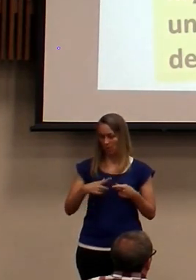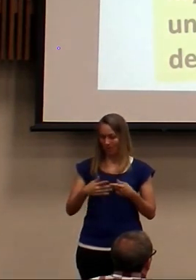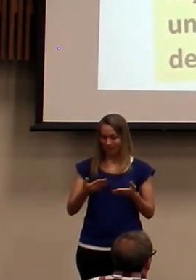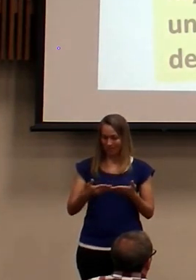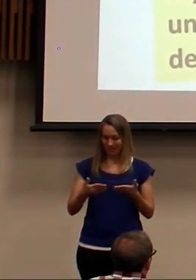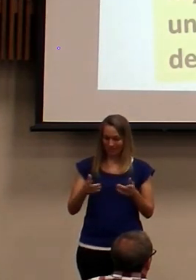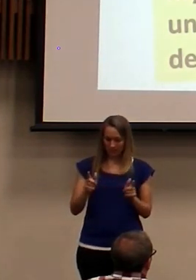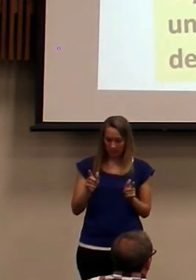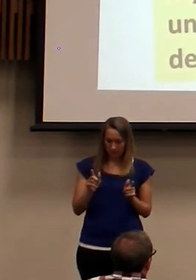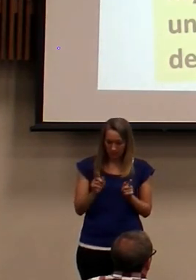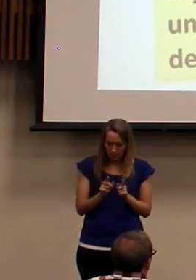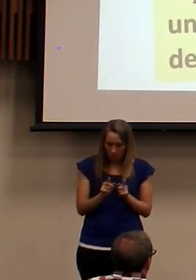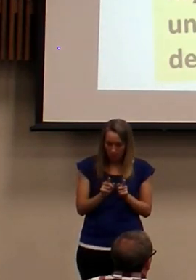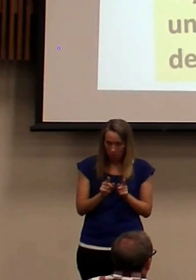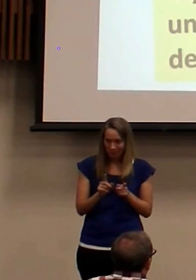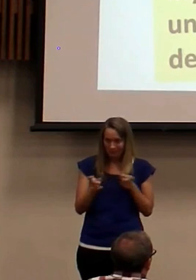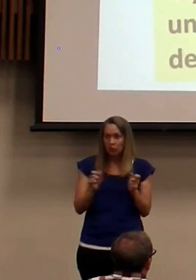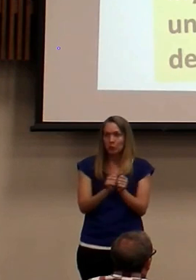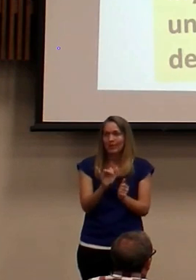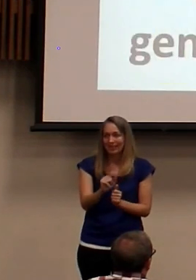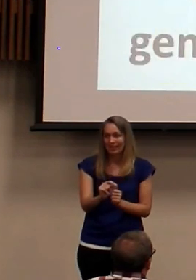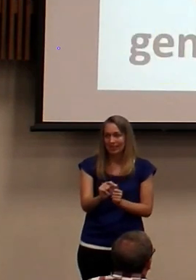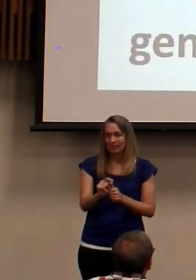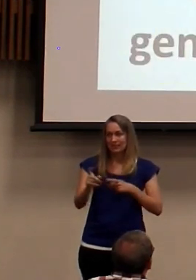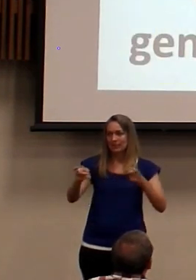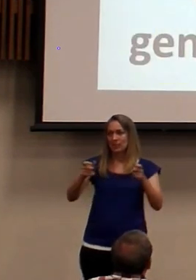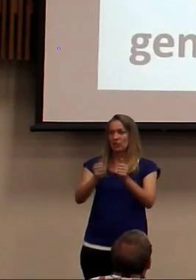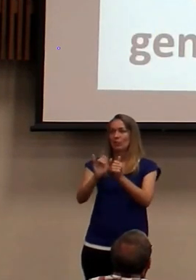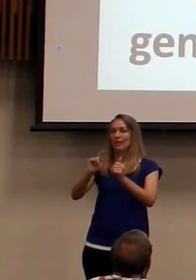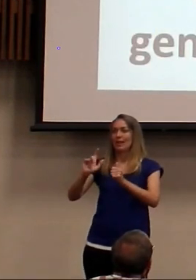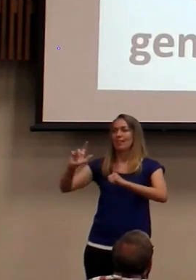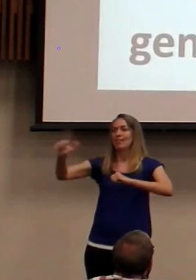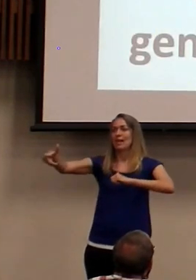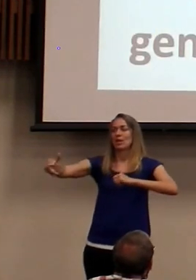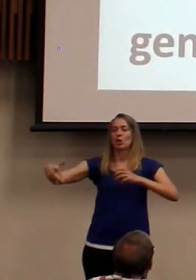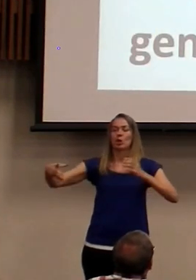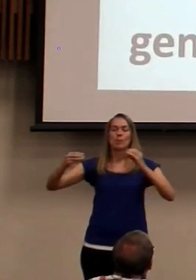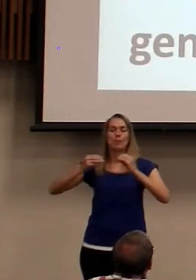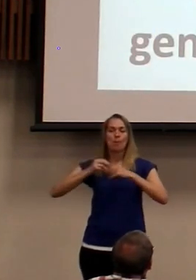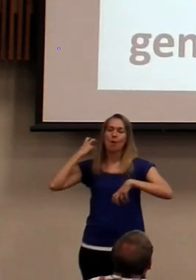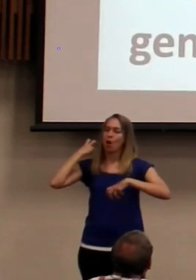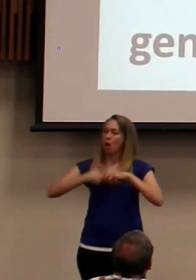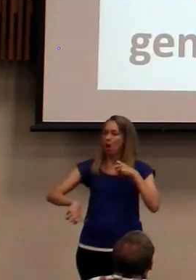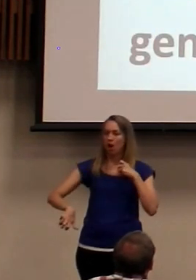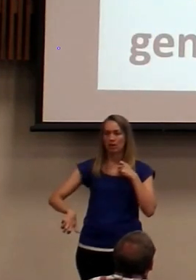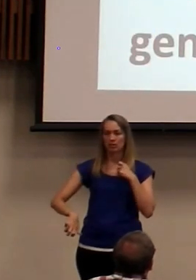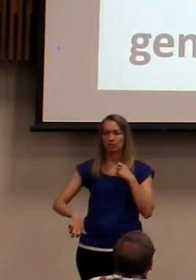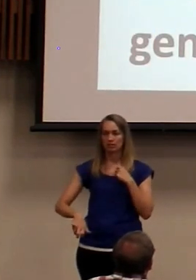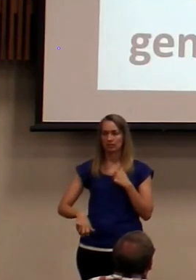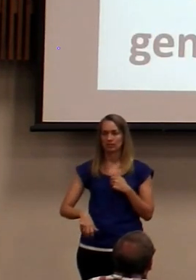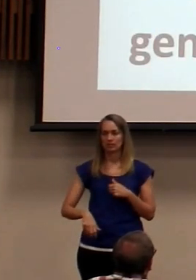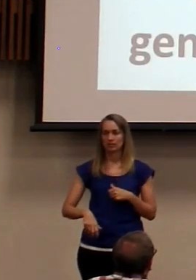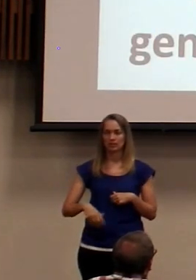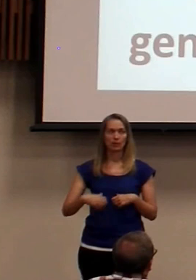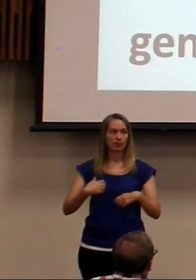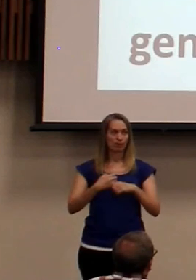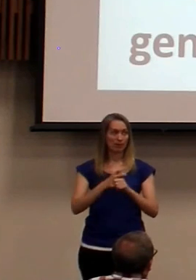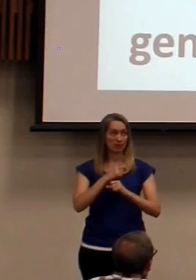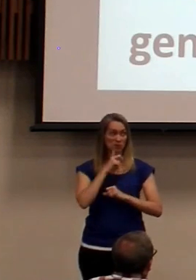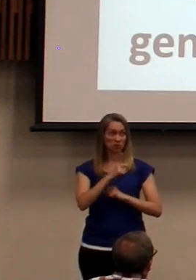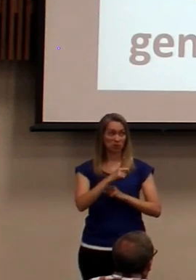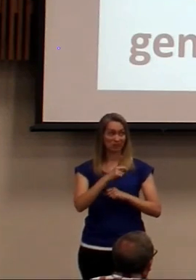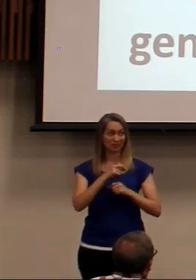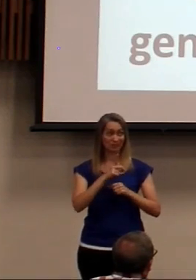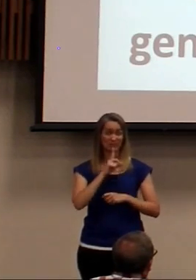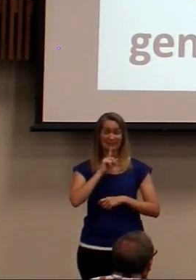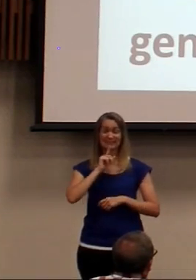Because dealing with them later is actually a lot harder. Finally, if you want to be an effective underwriter, make sure you're genuinely faithful.